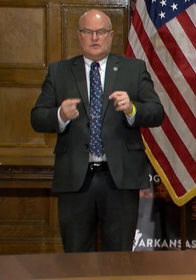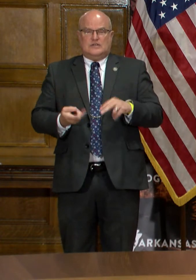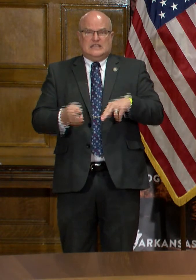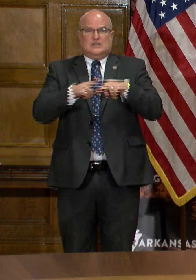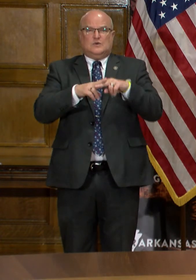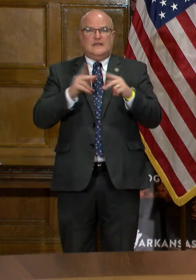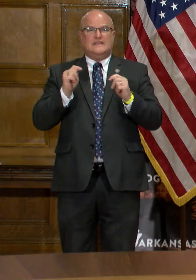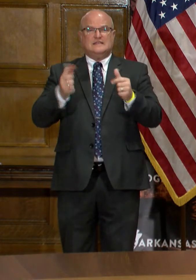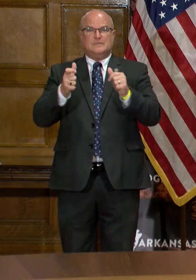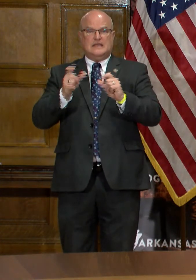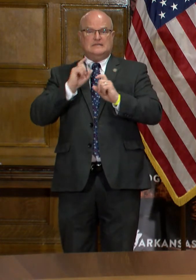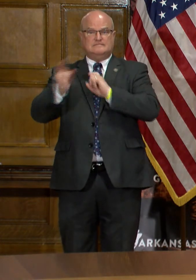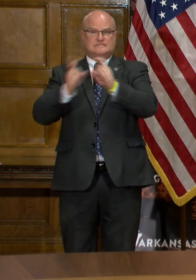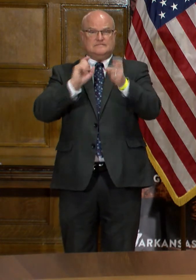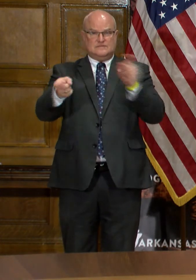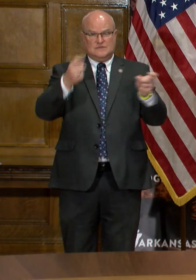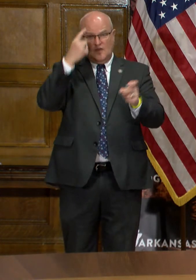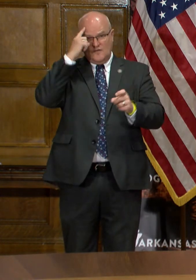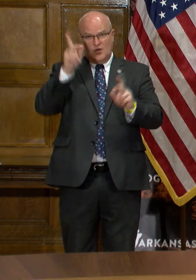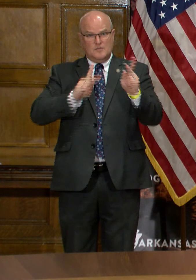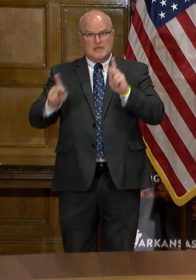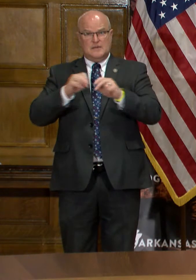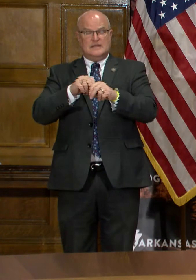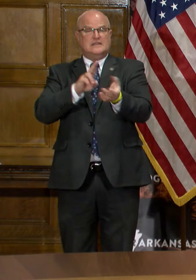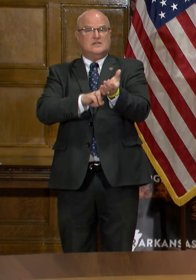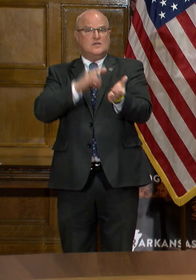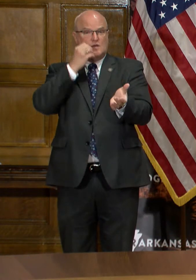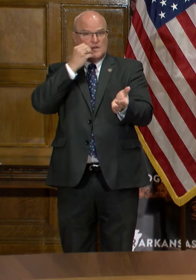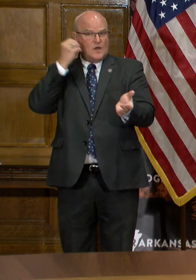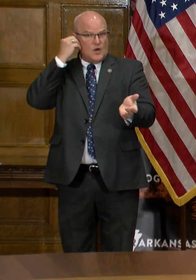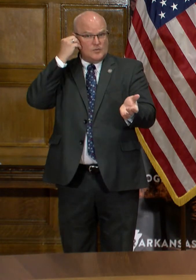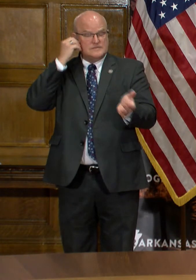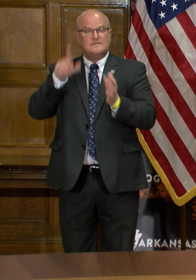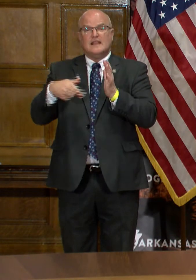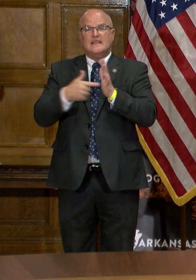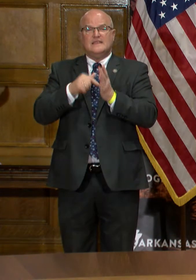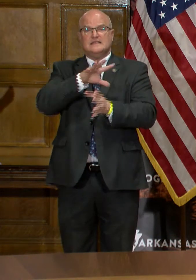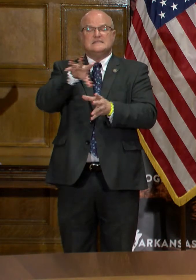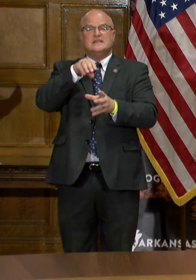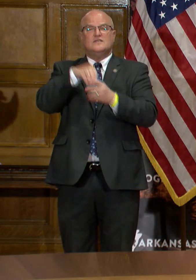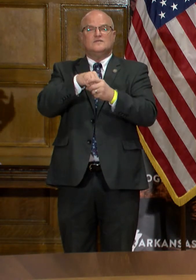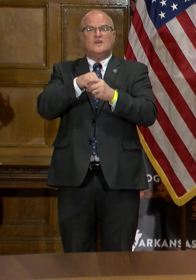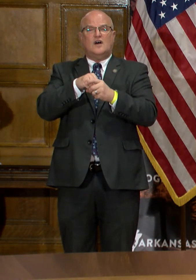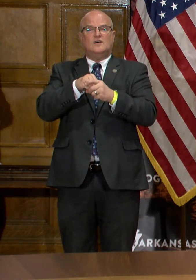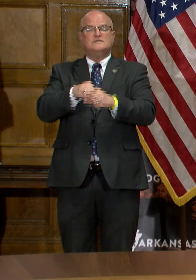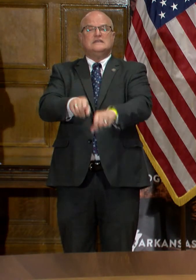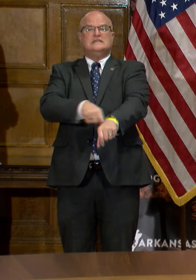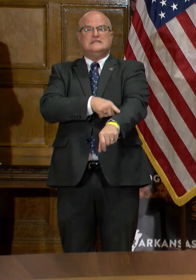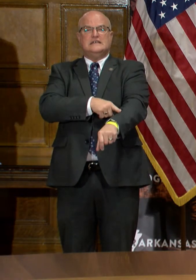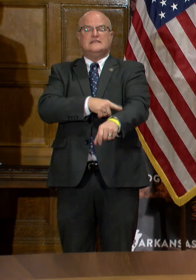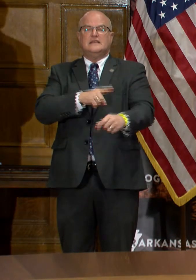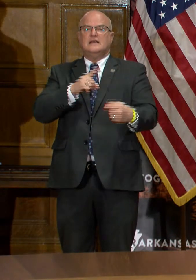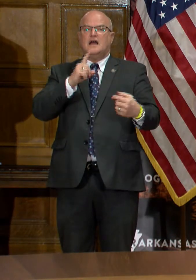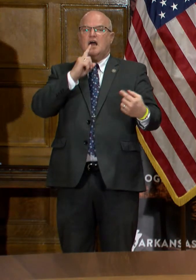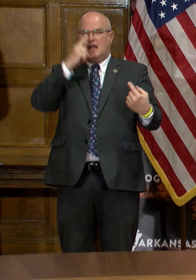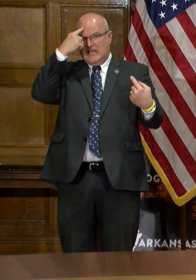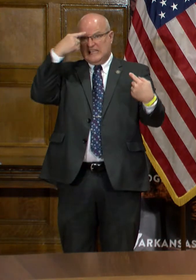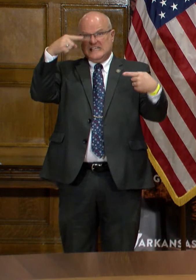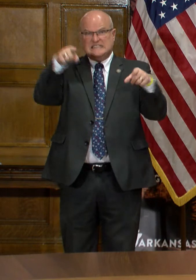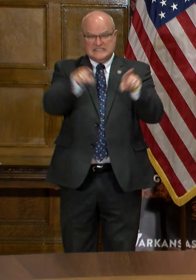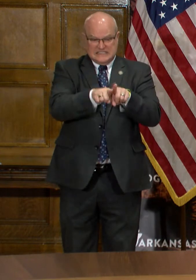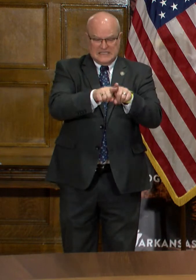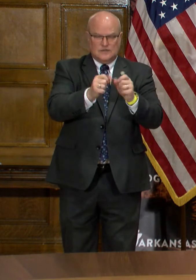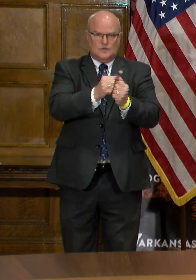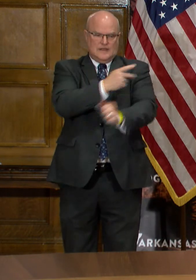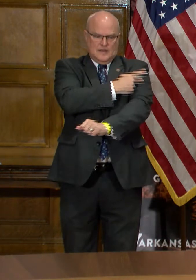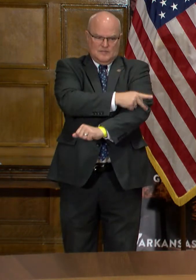the speed of delivery to vaccines in our long-term care facilities. This involves a lengthy consent process with both